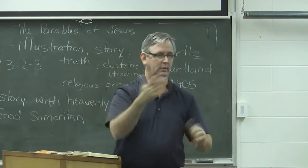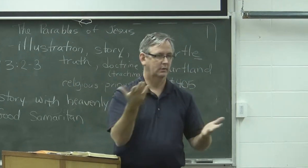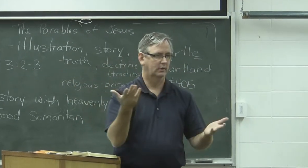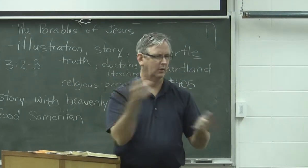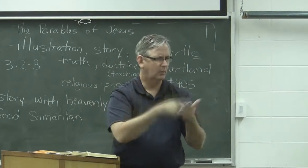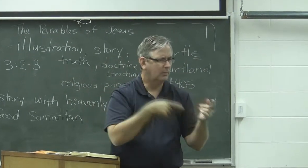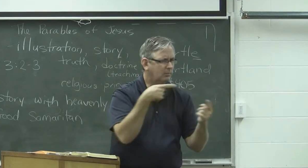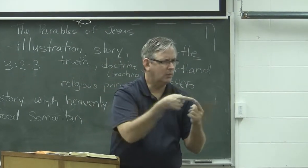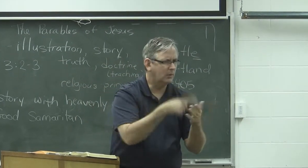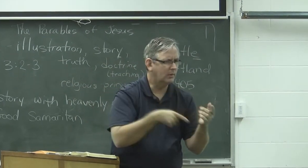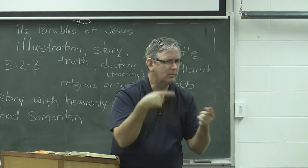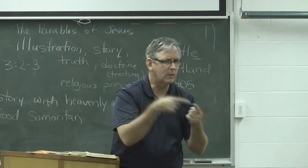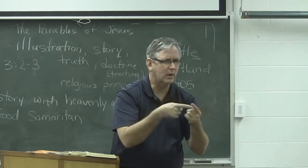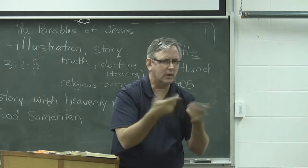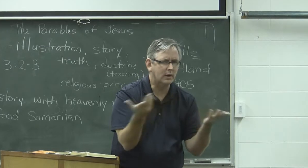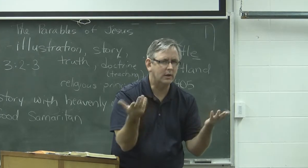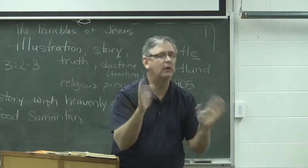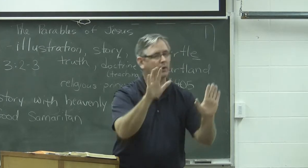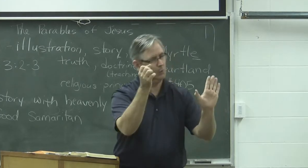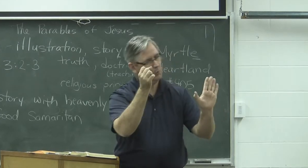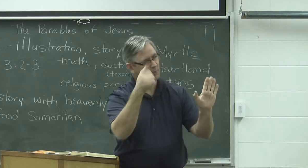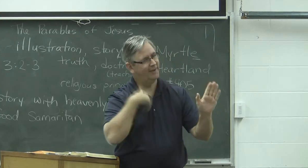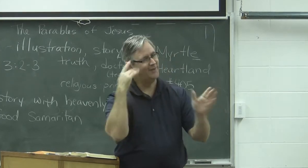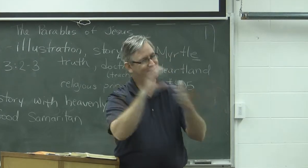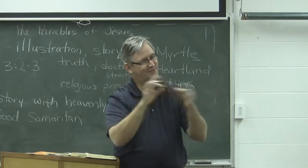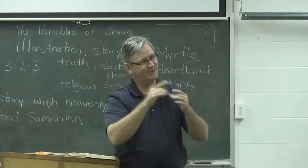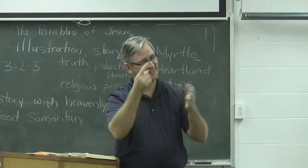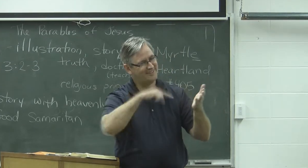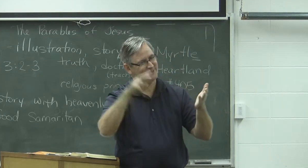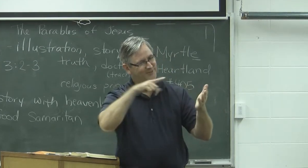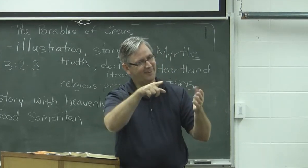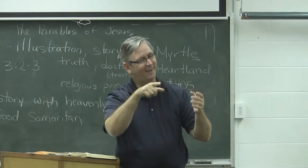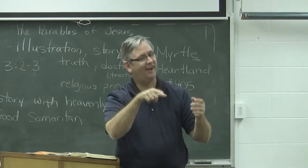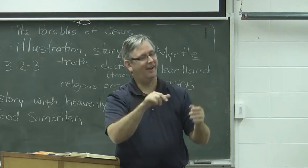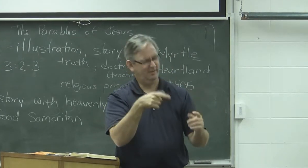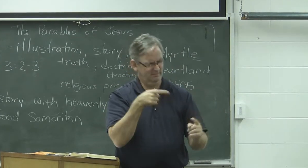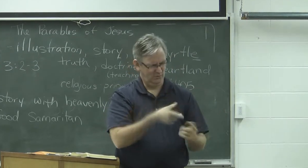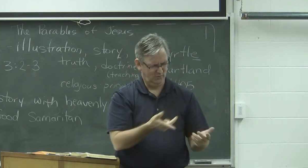care of it. And when he came back, you may ask, what's the point? Hold on, I'll tell you a story in 1 or 2 weeks.